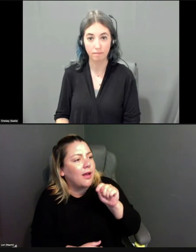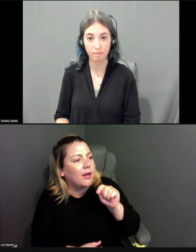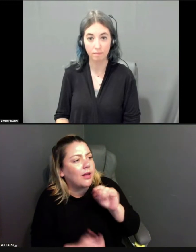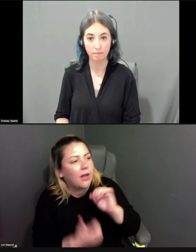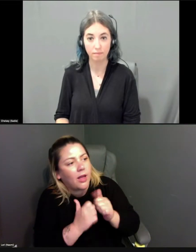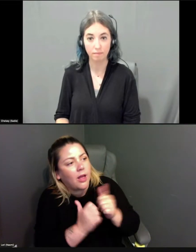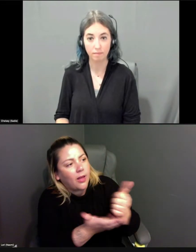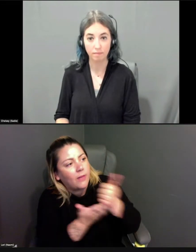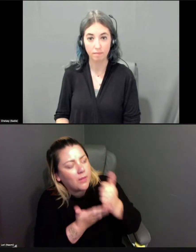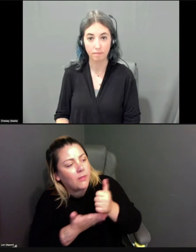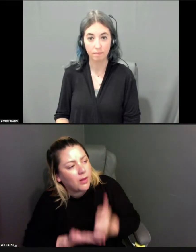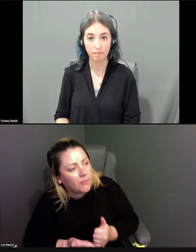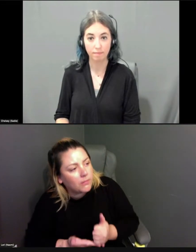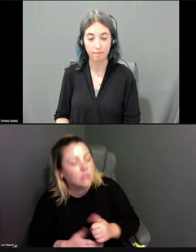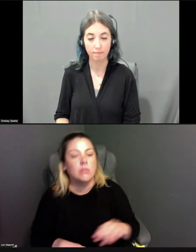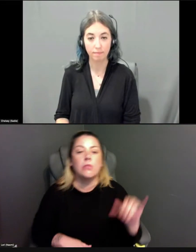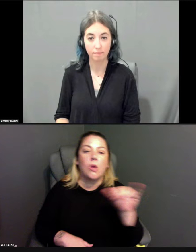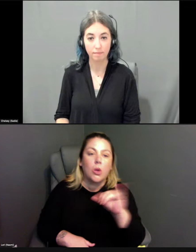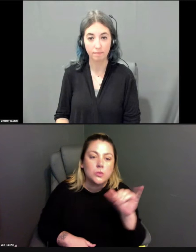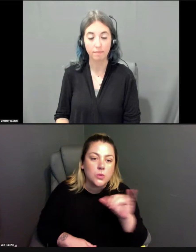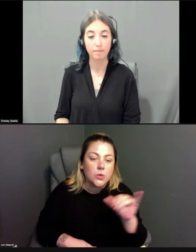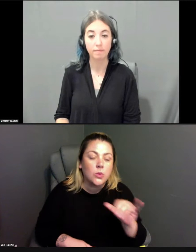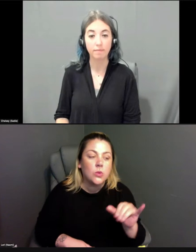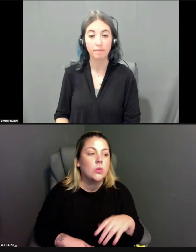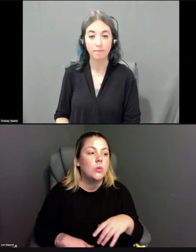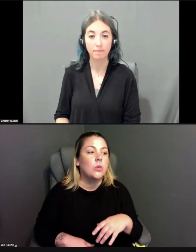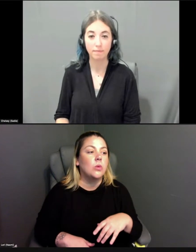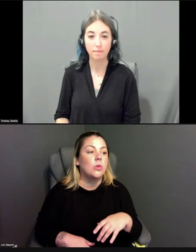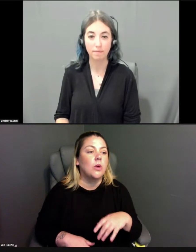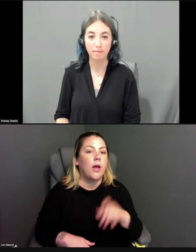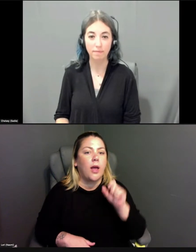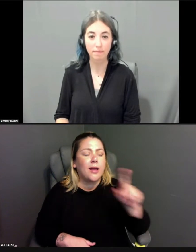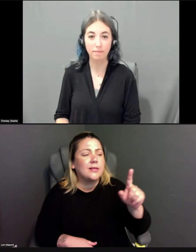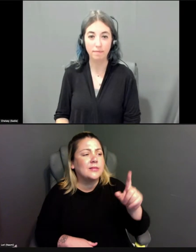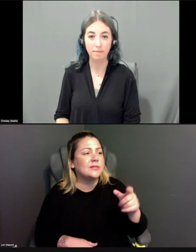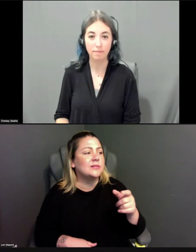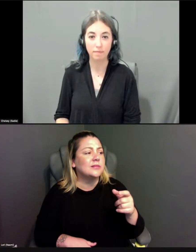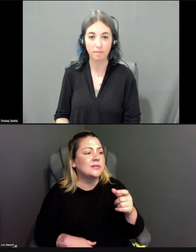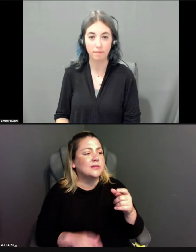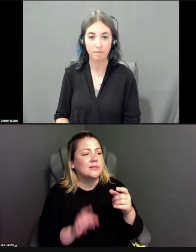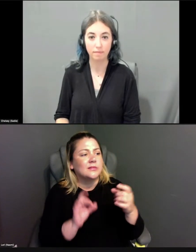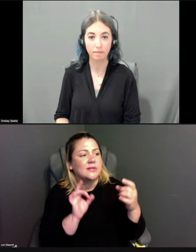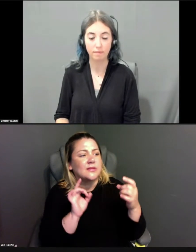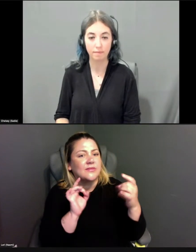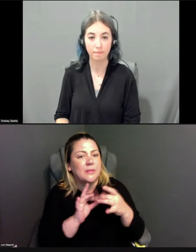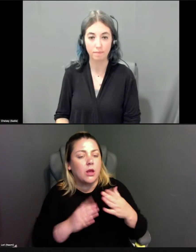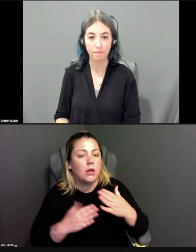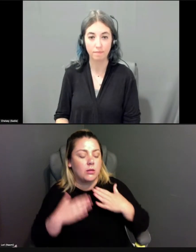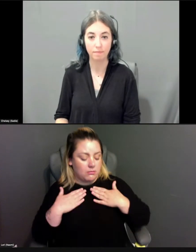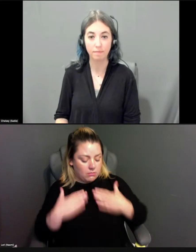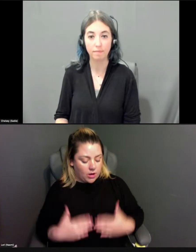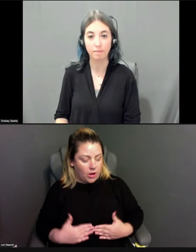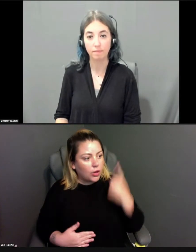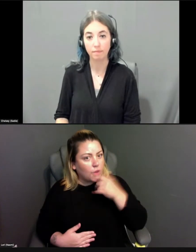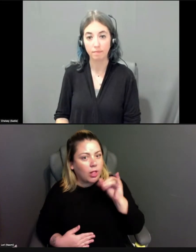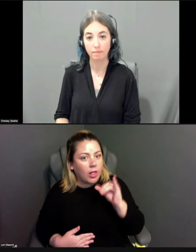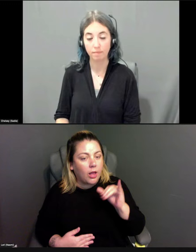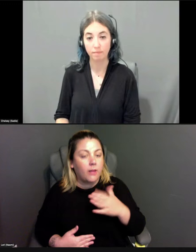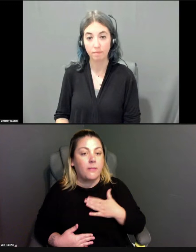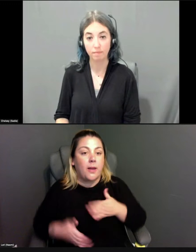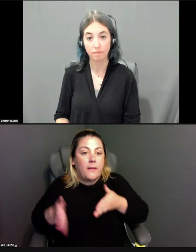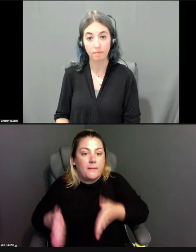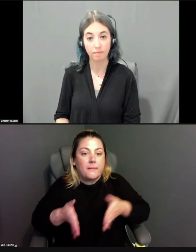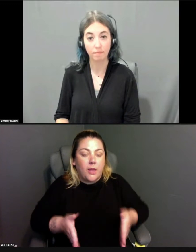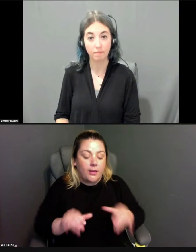still have a lot to do with the appearance of their bodies. So things like the size of their pants,